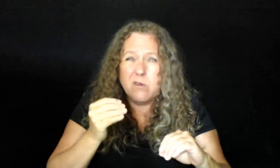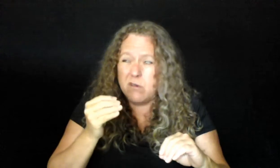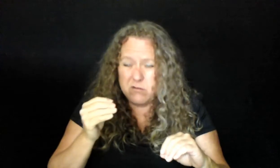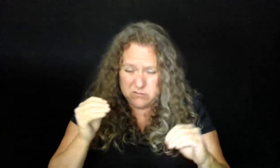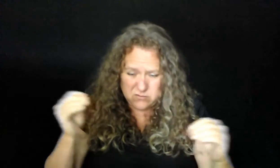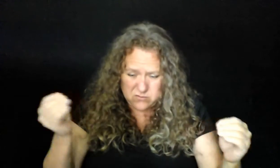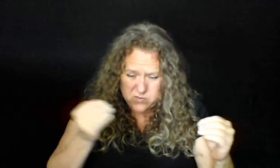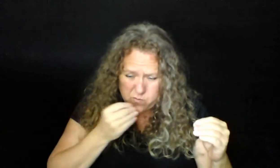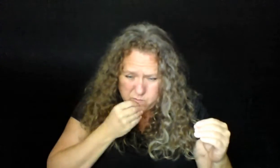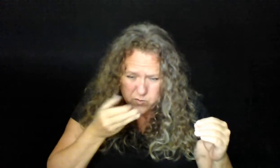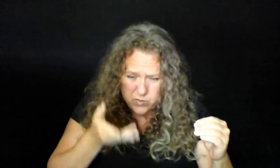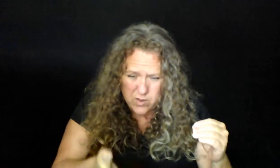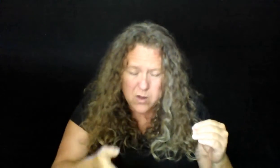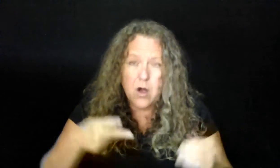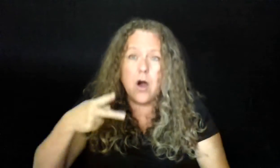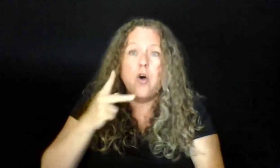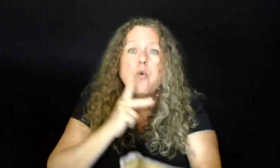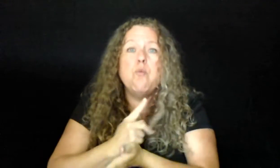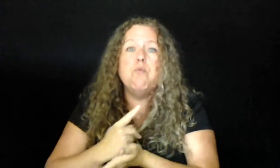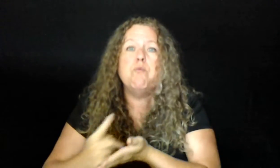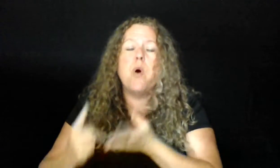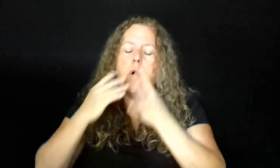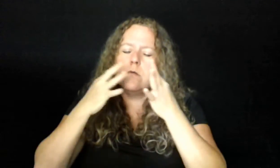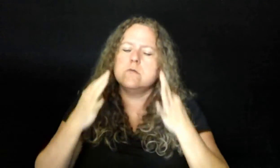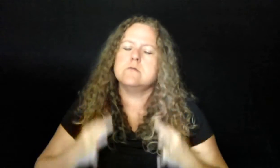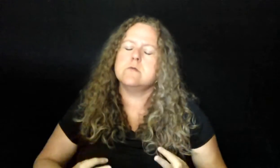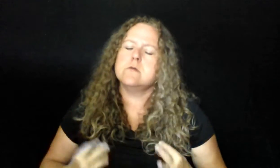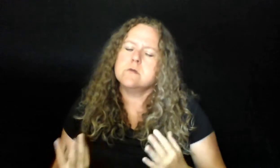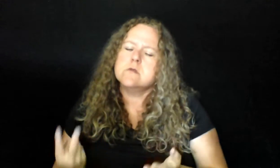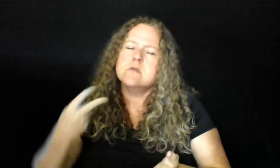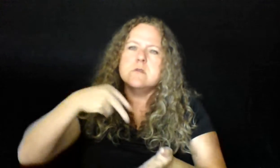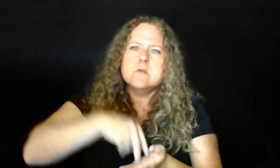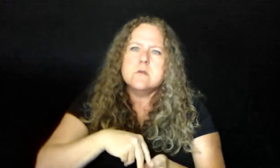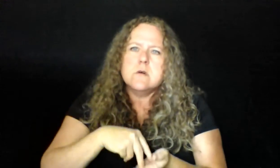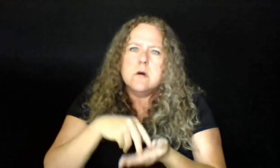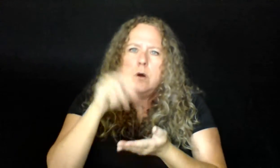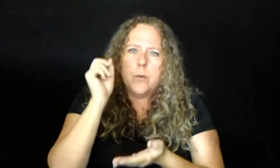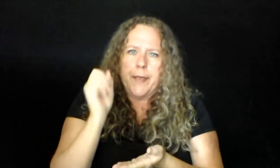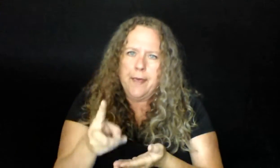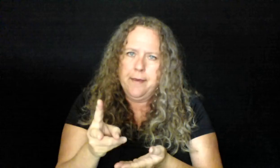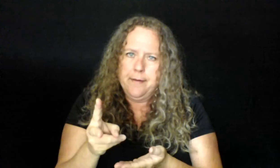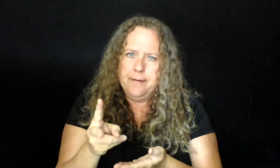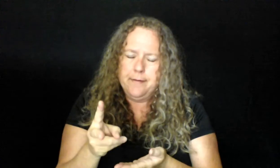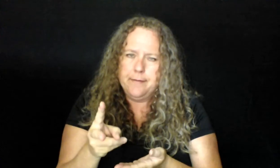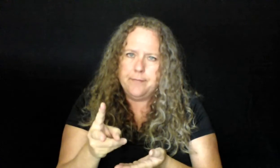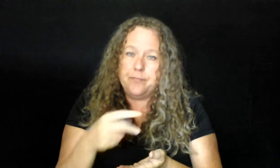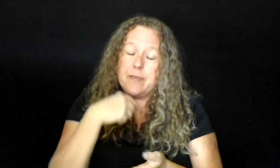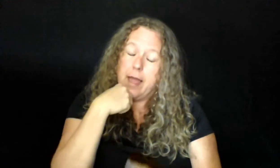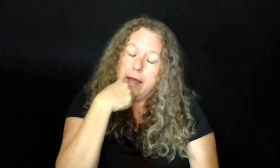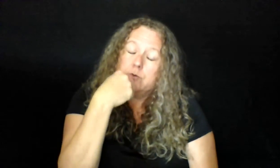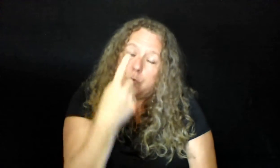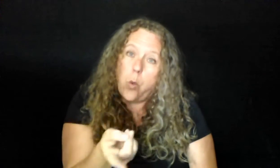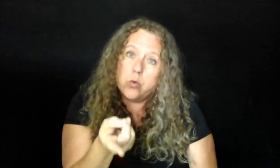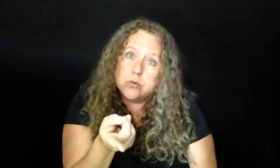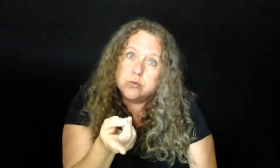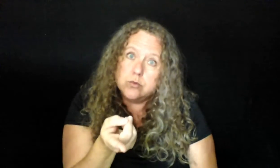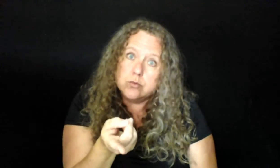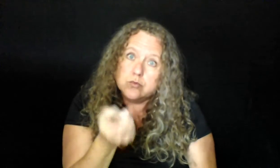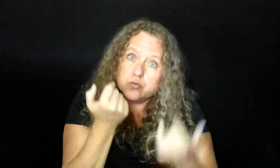Paul decides to speak. He gets up. And he says, I told you so. But this is